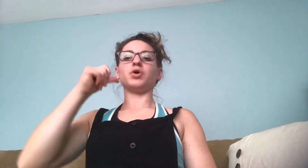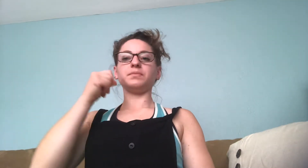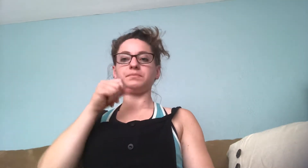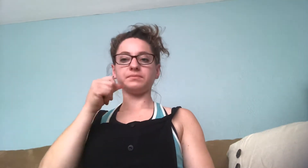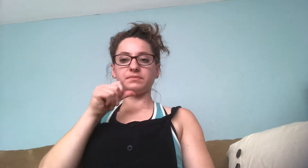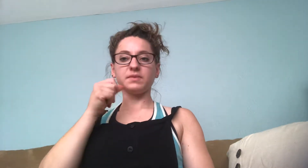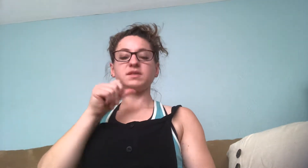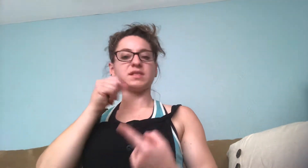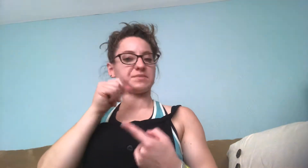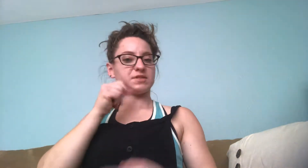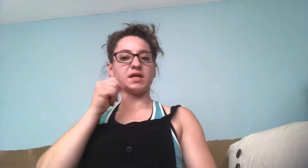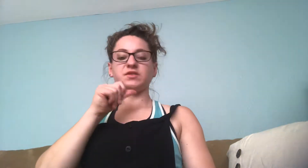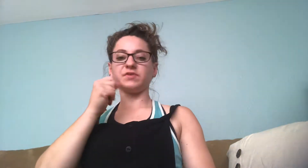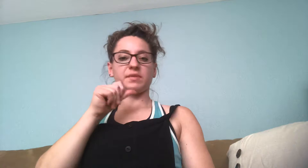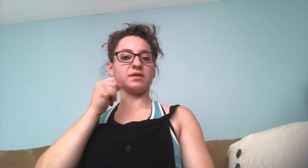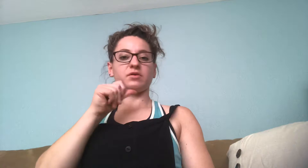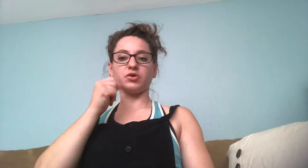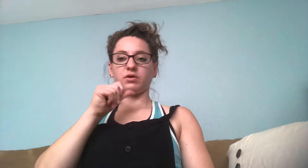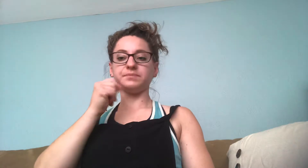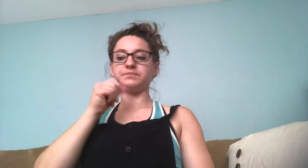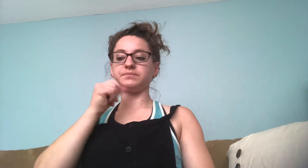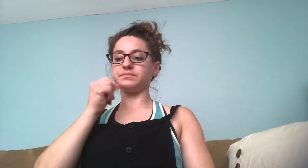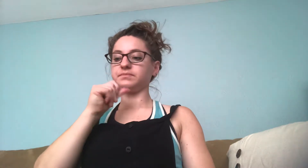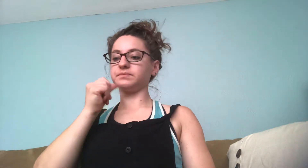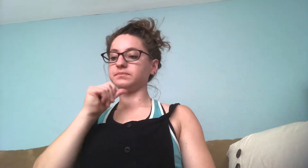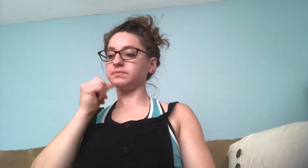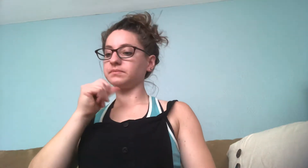Girl. Same as sign as female. Girl.